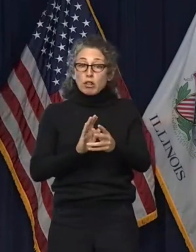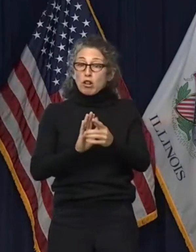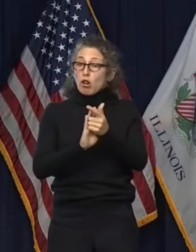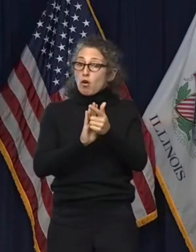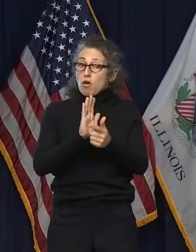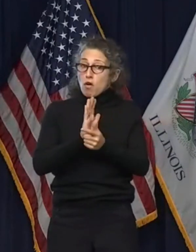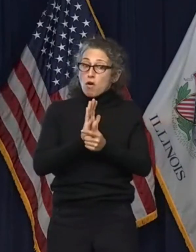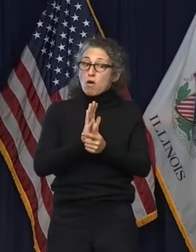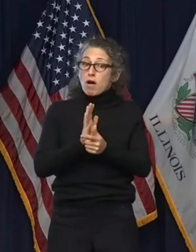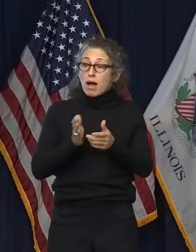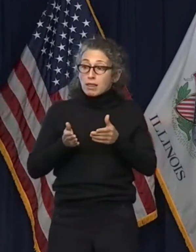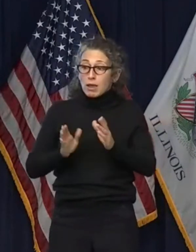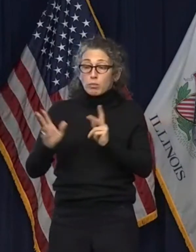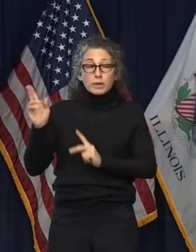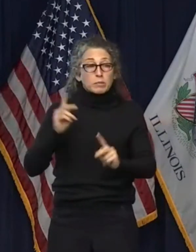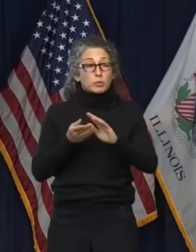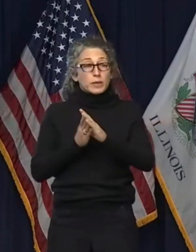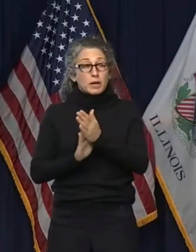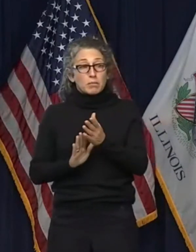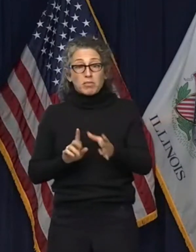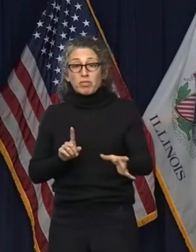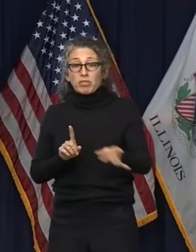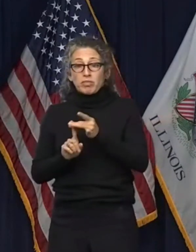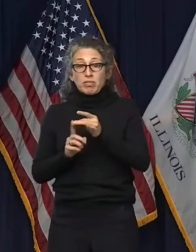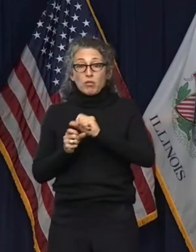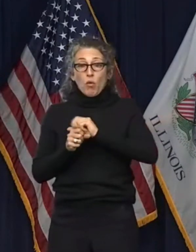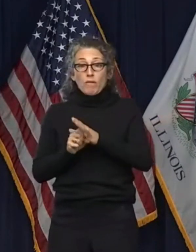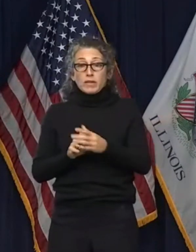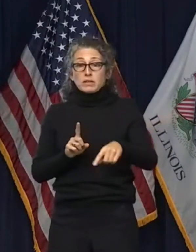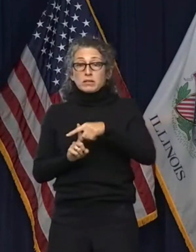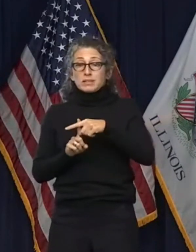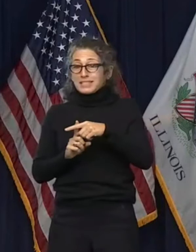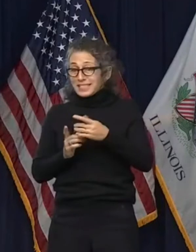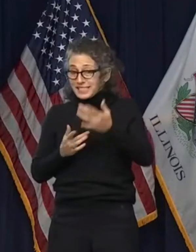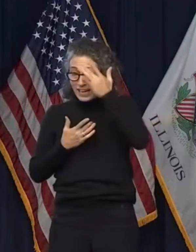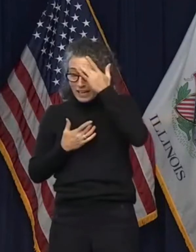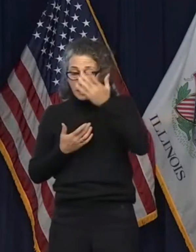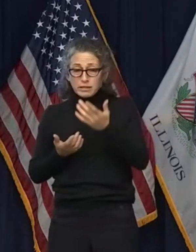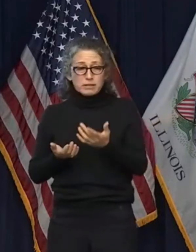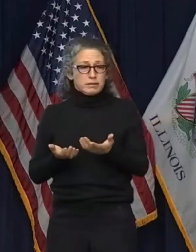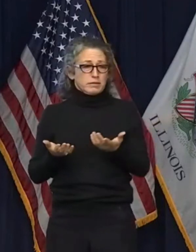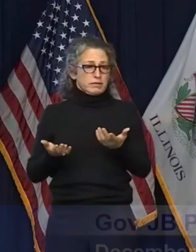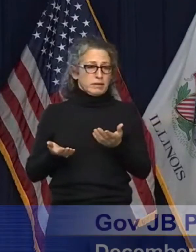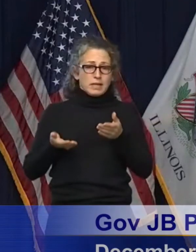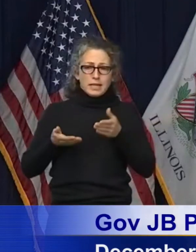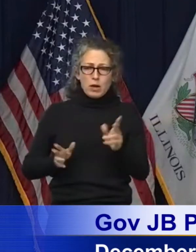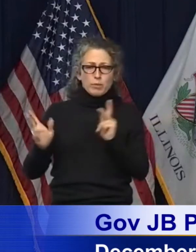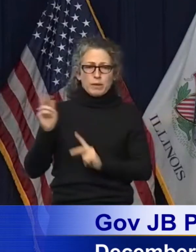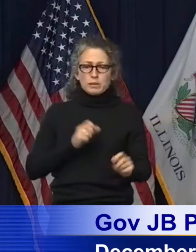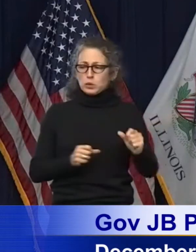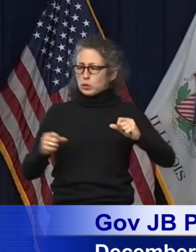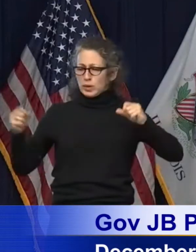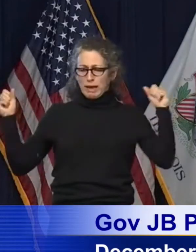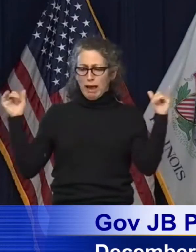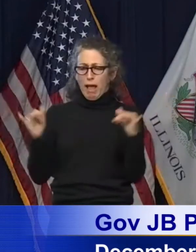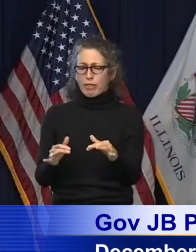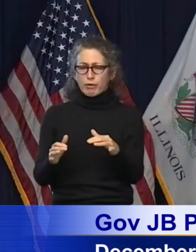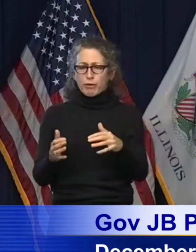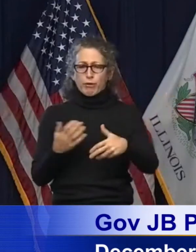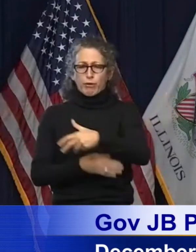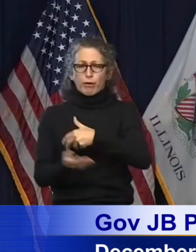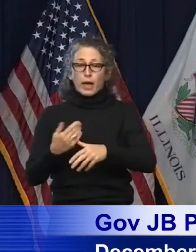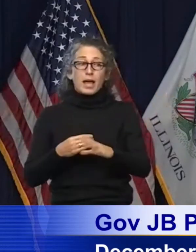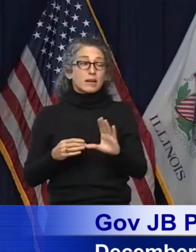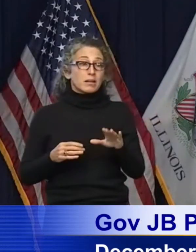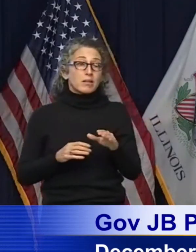people to get sick, which is what will happen when you have indoor service, and you're allowing people to gather and amplify the virus in a moment,